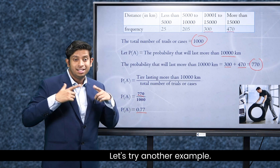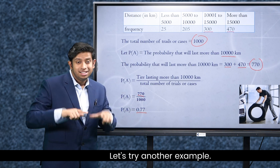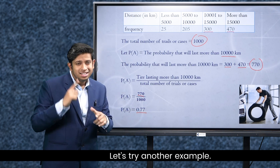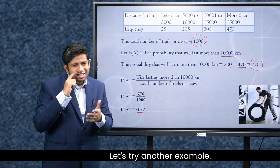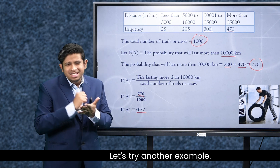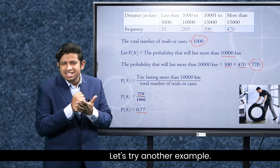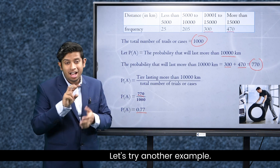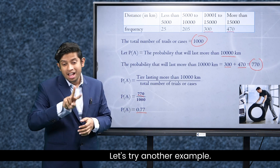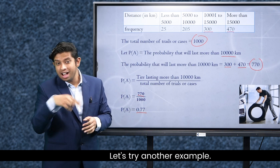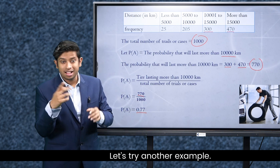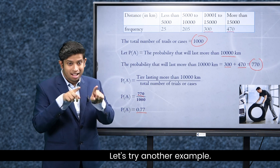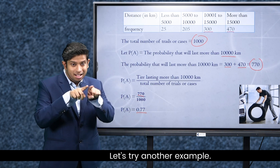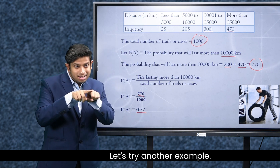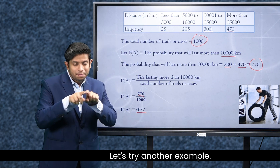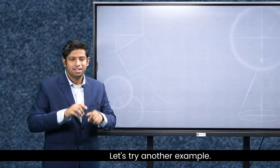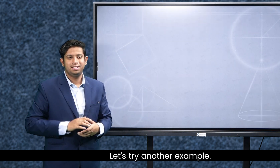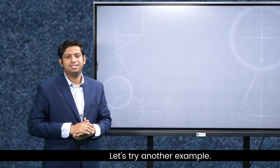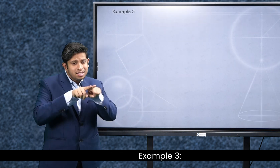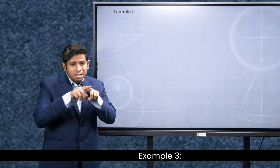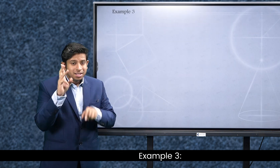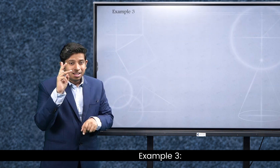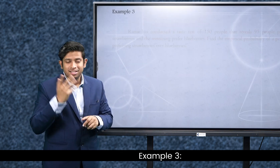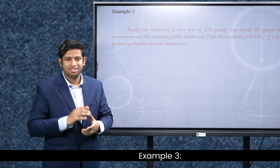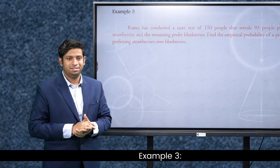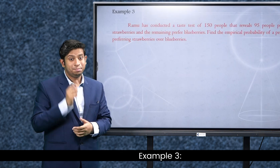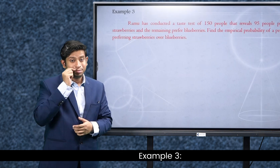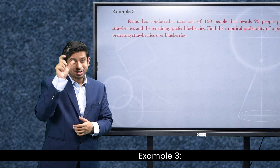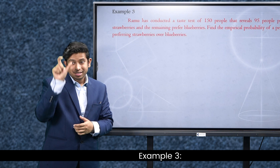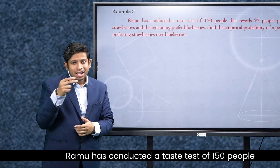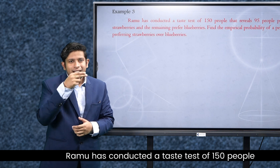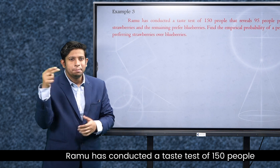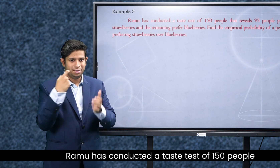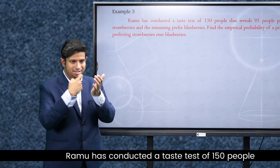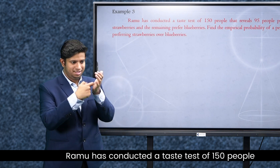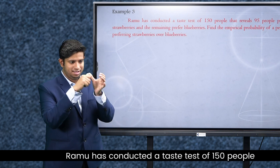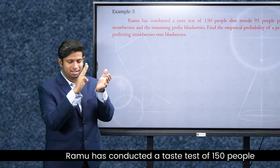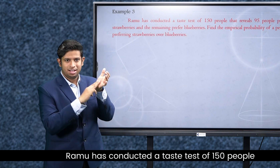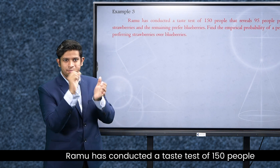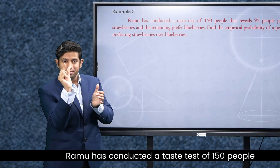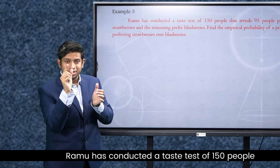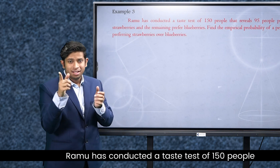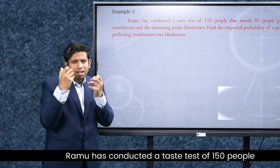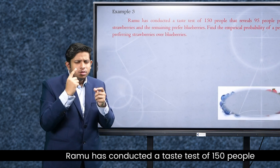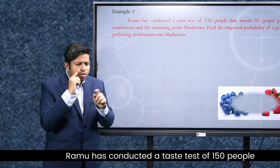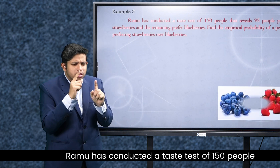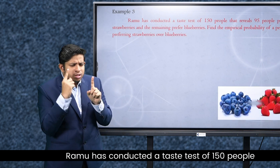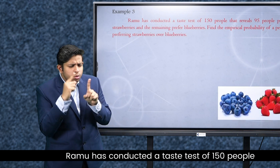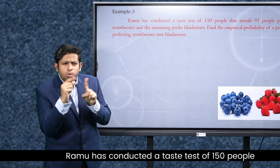Let's try another example. Example 3. Ramu has conducted a taste test of